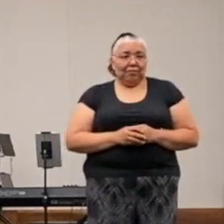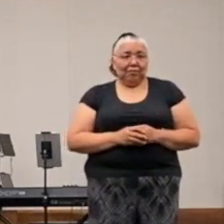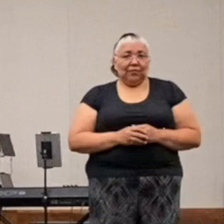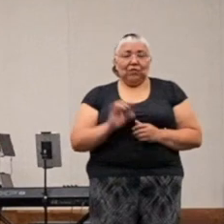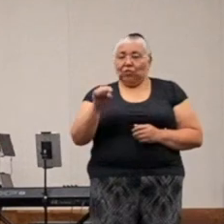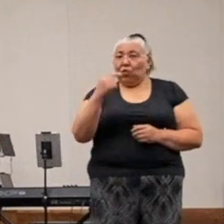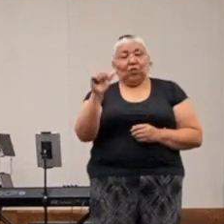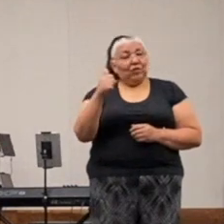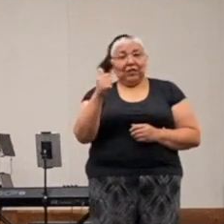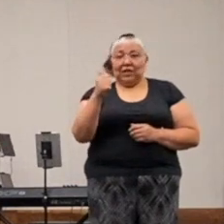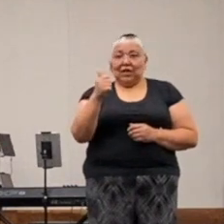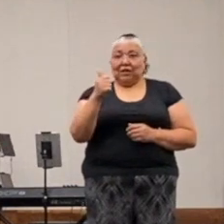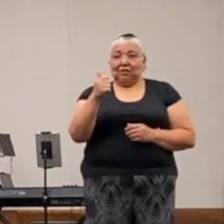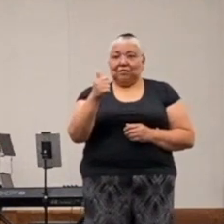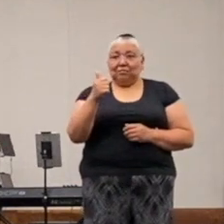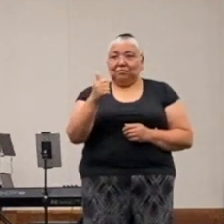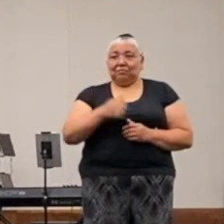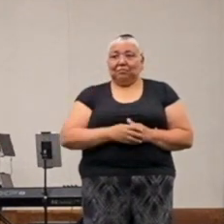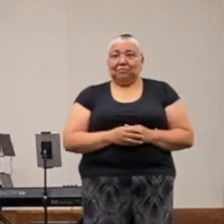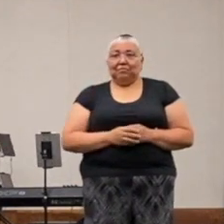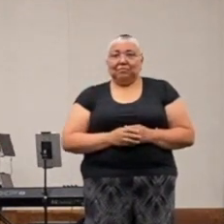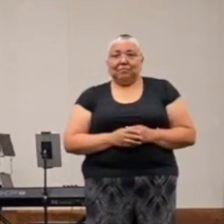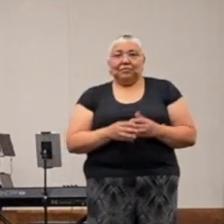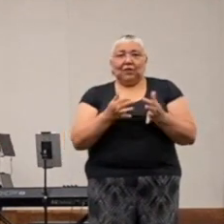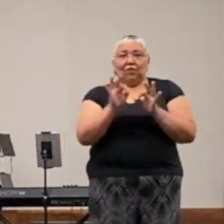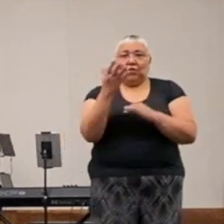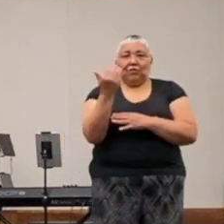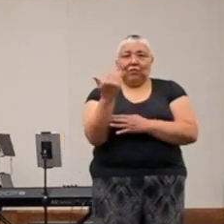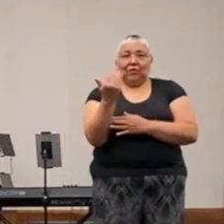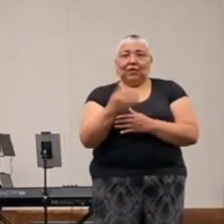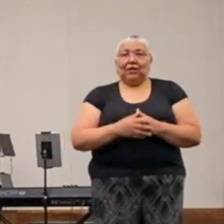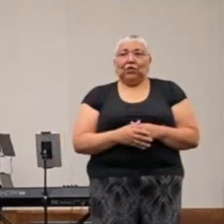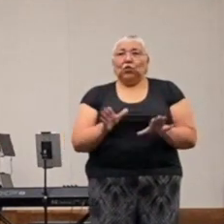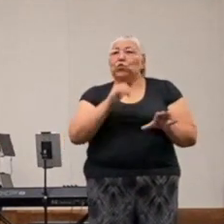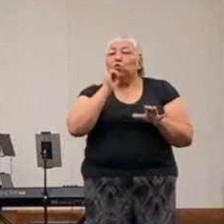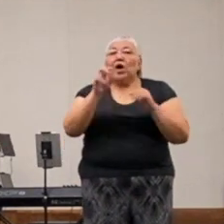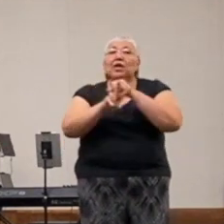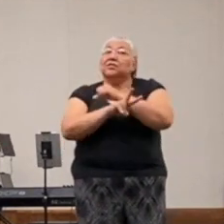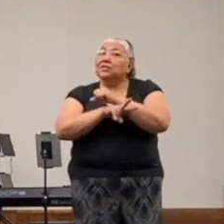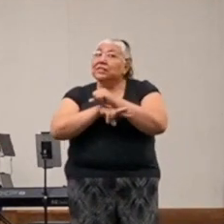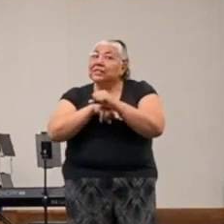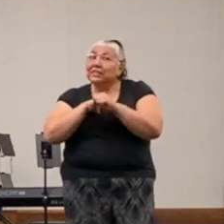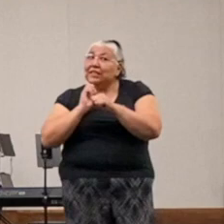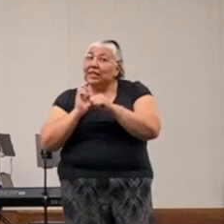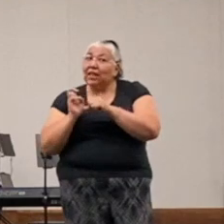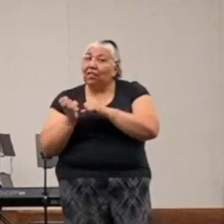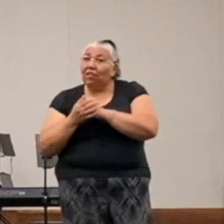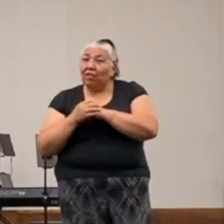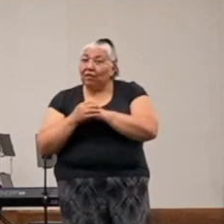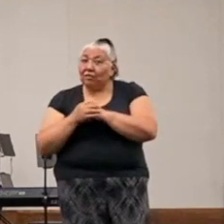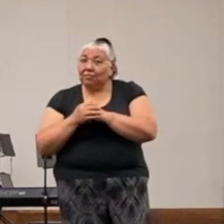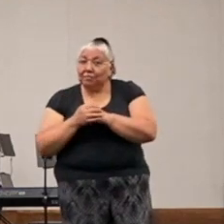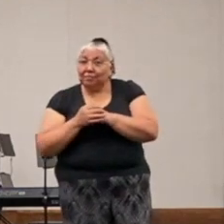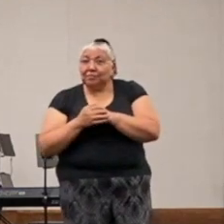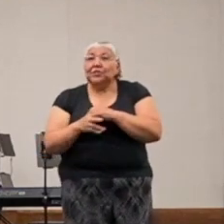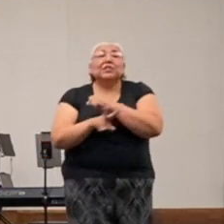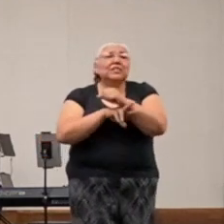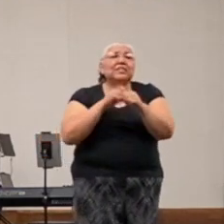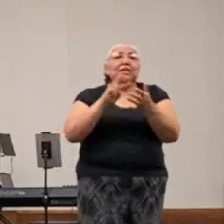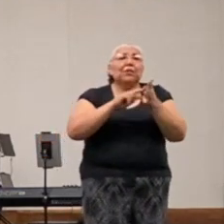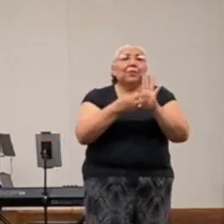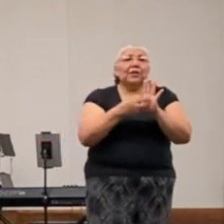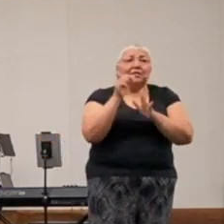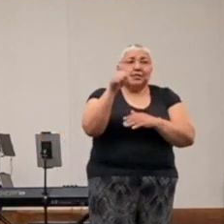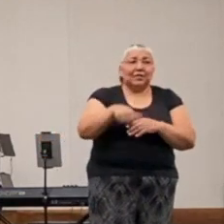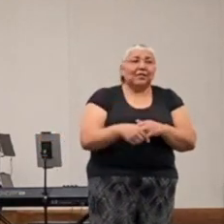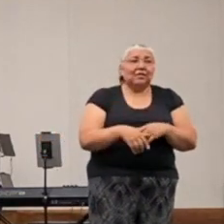only 10. There's only 10. Verse 15. Do not steal. To steal means this,